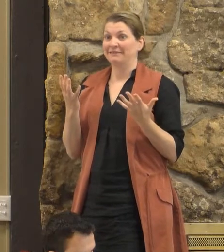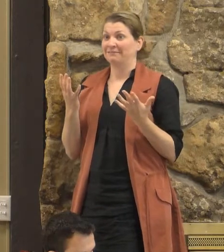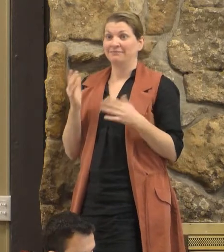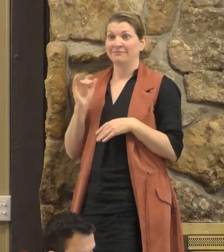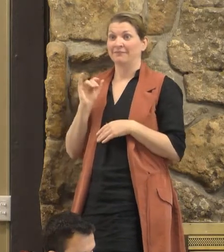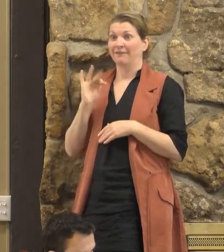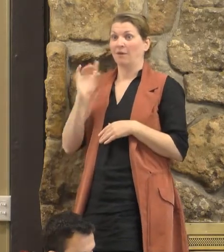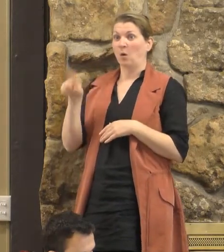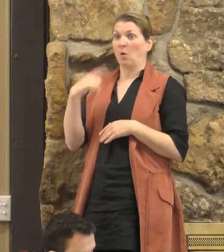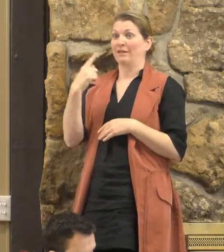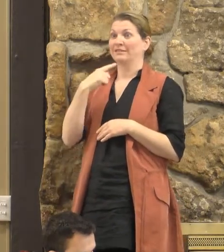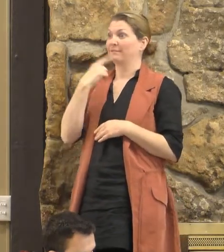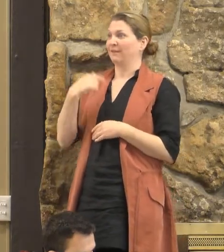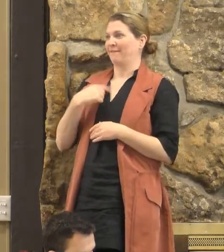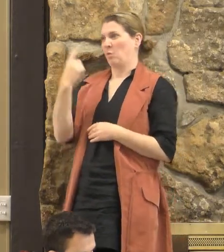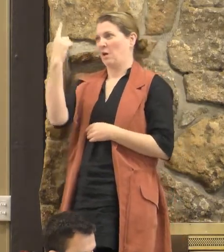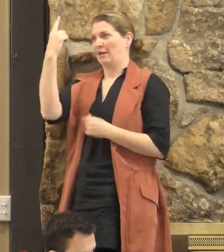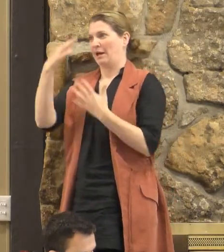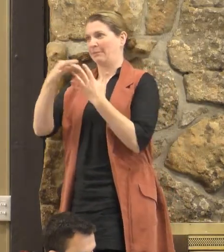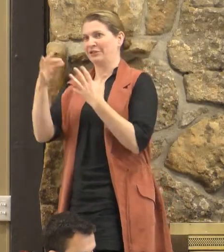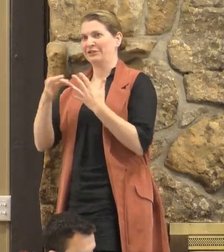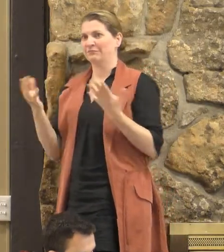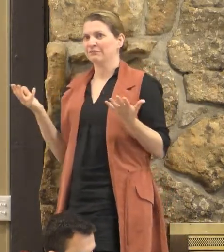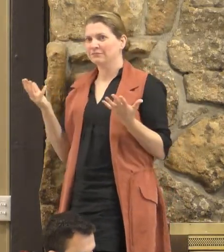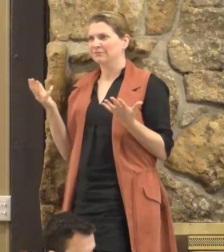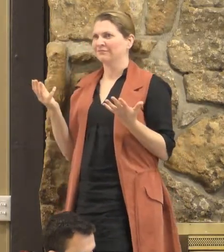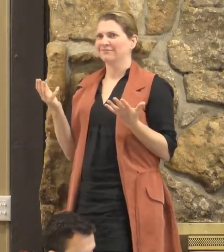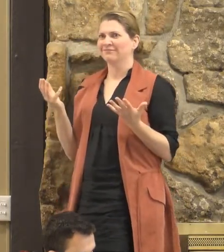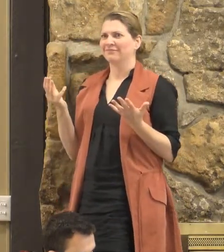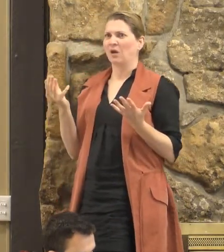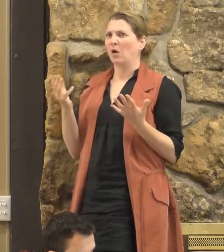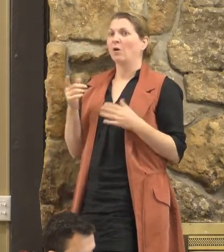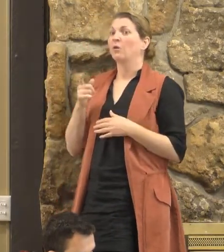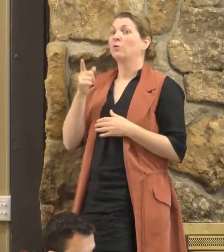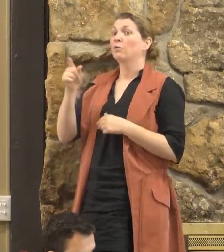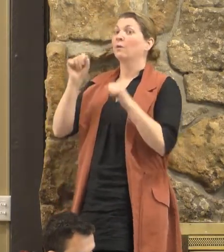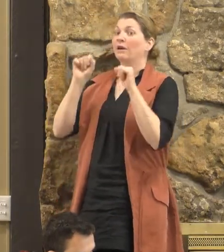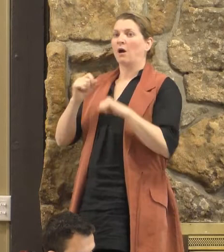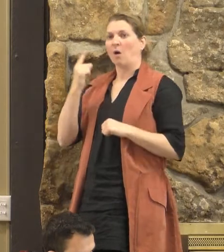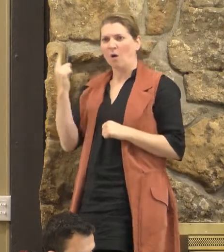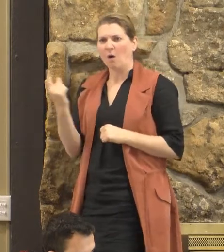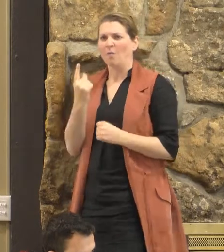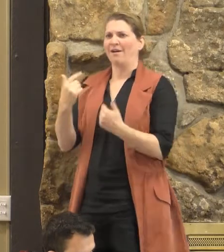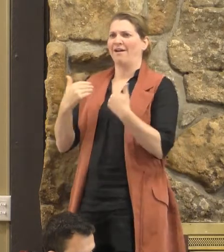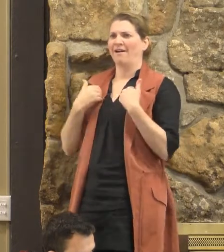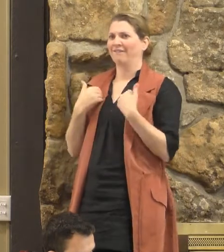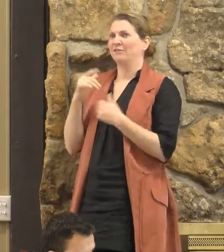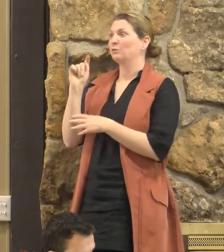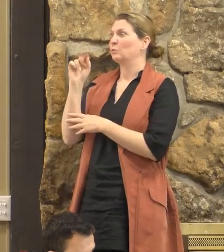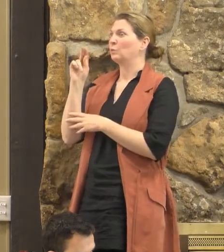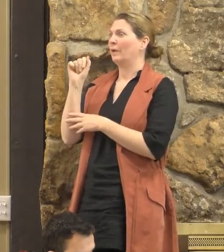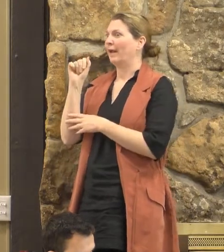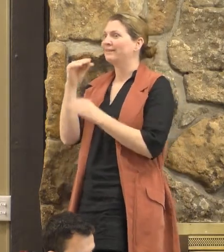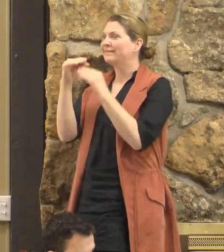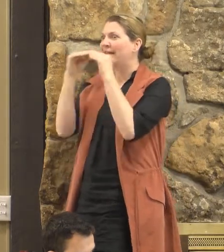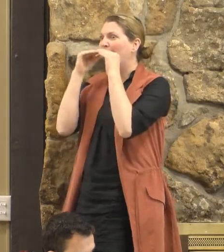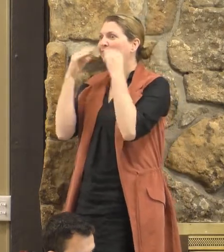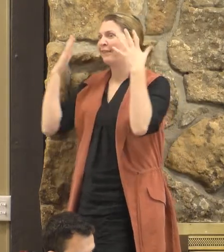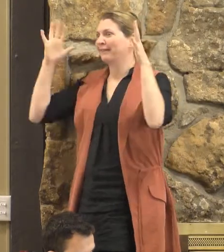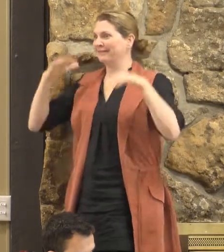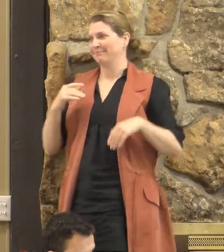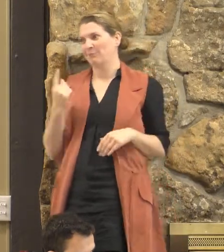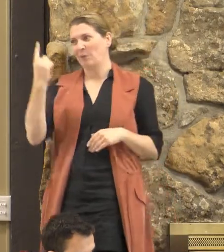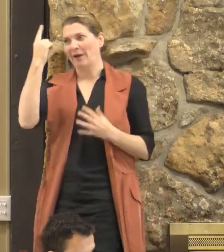in, you know, and the choice is a tuna fish sandwich, okay, well, I'm gonna go in for emergency surgery,